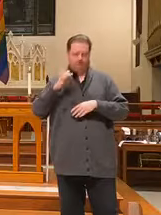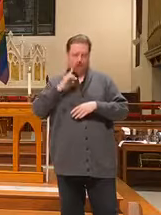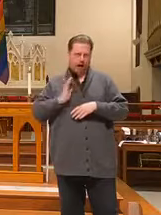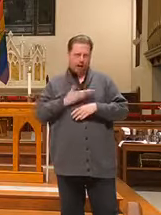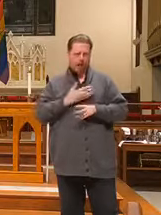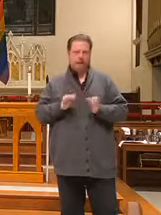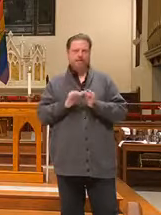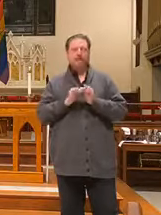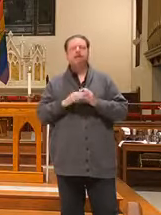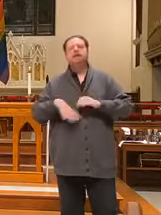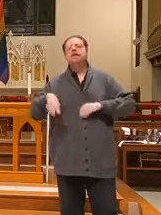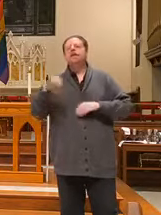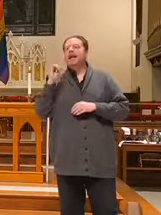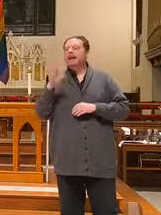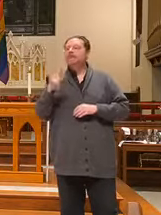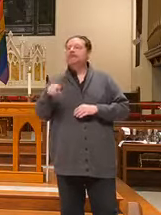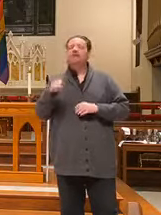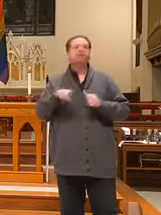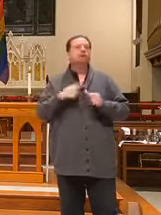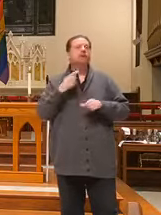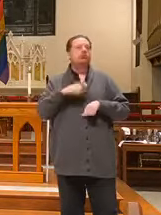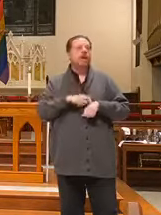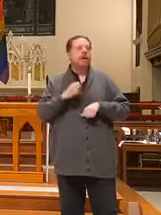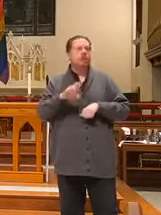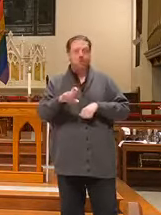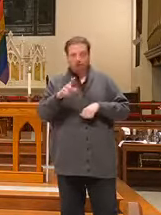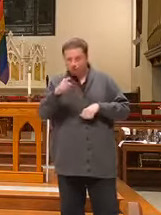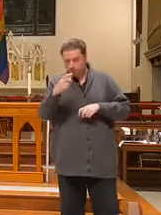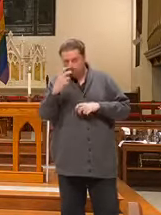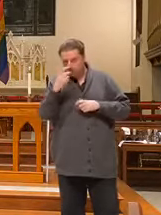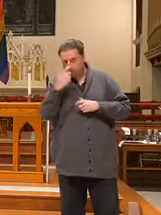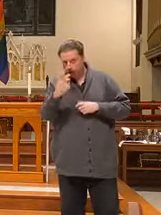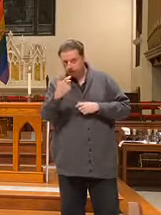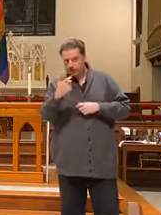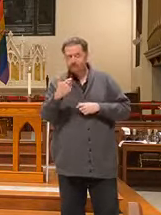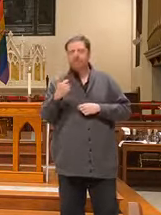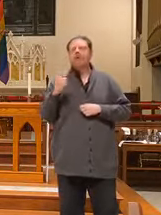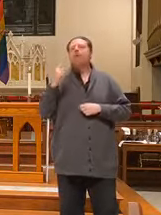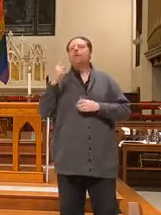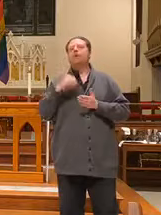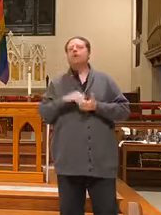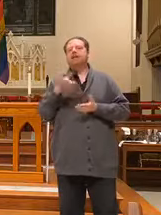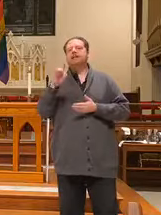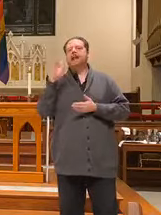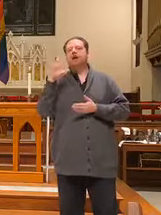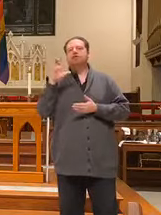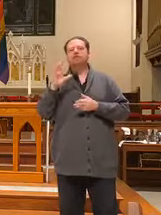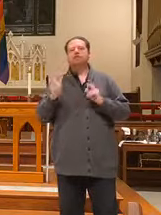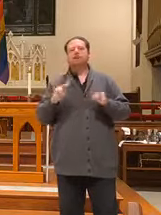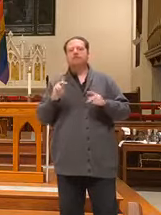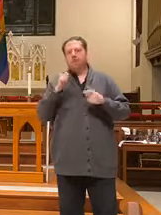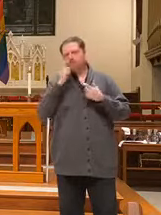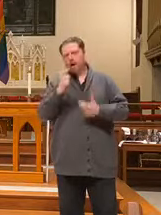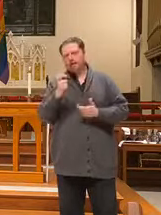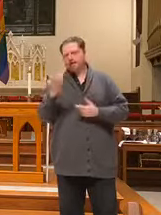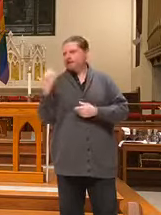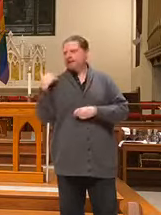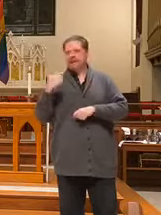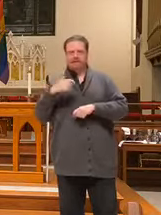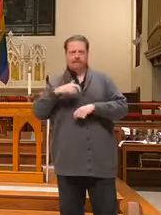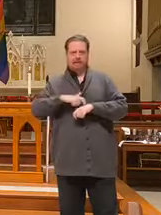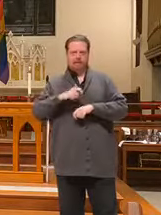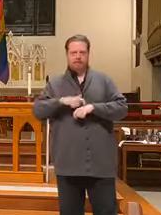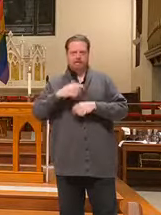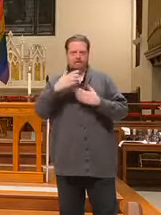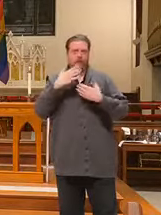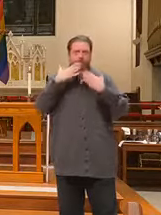for those of you here for the first time or those watching, we reached about 1,800 people last time. So we're really, really thankful.